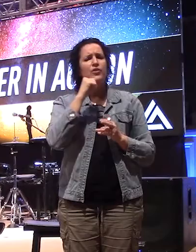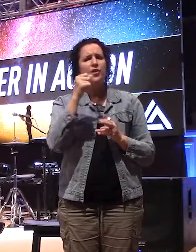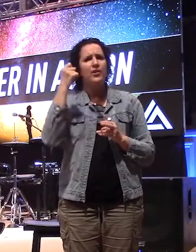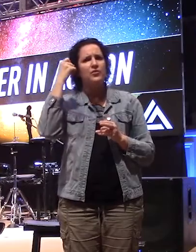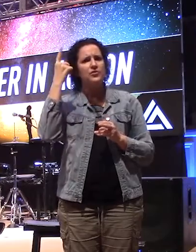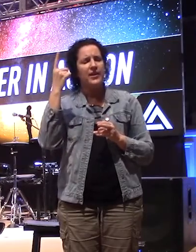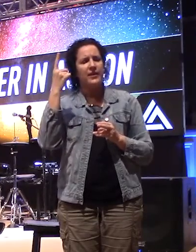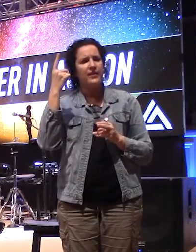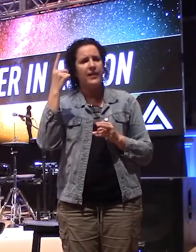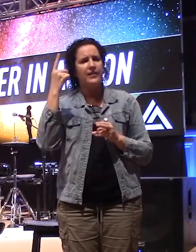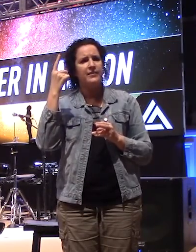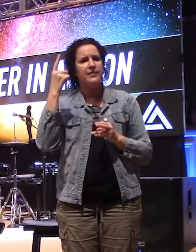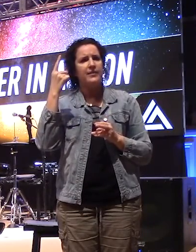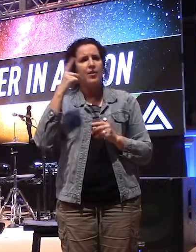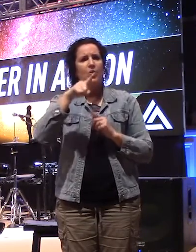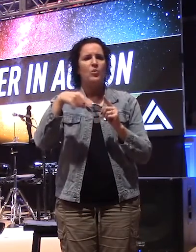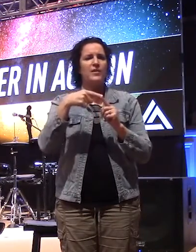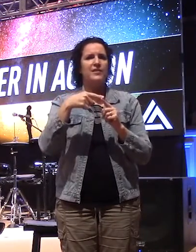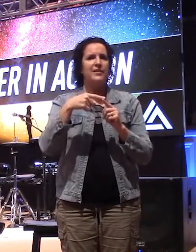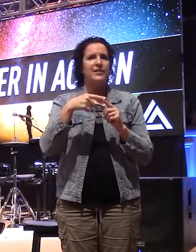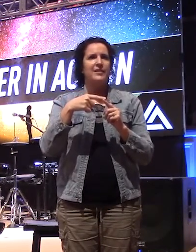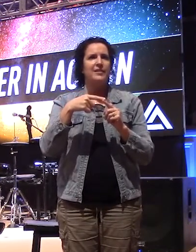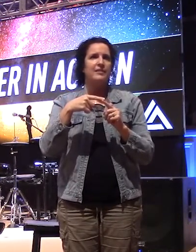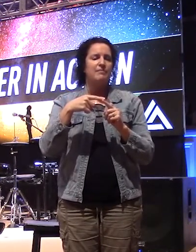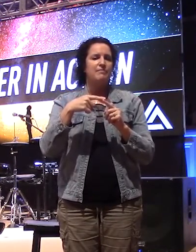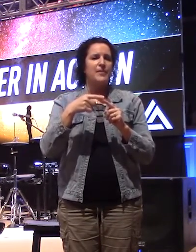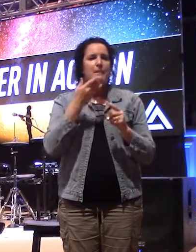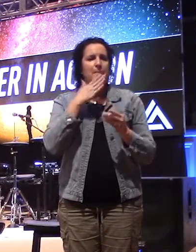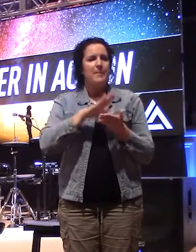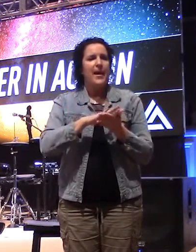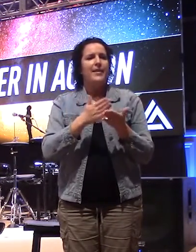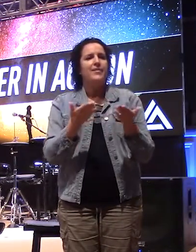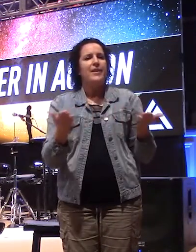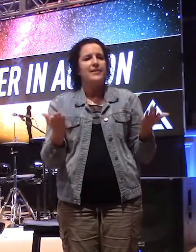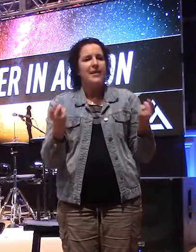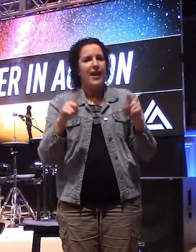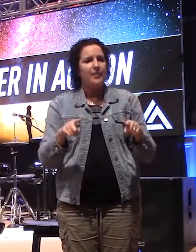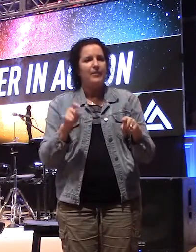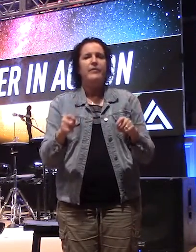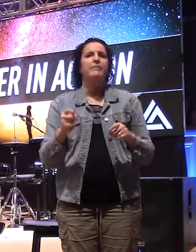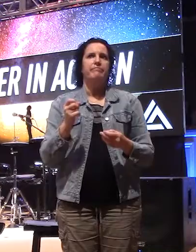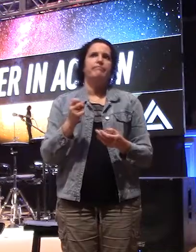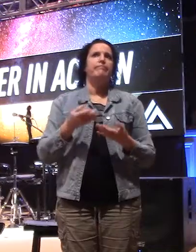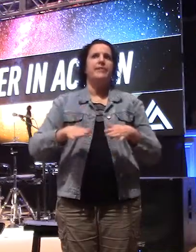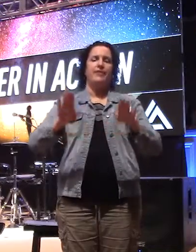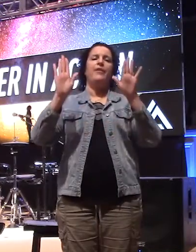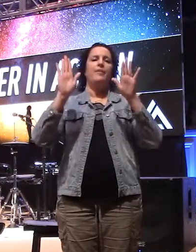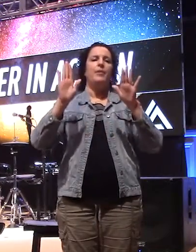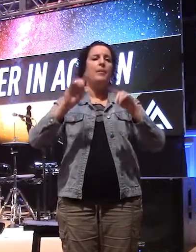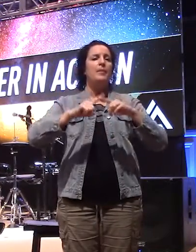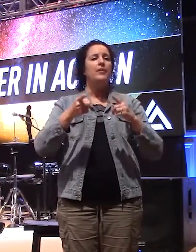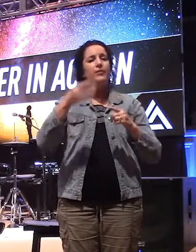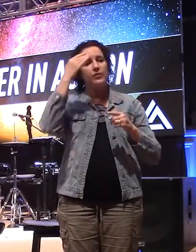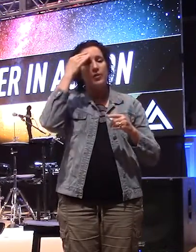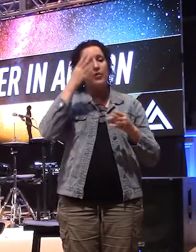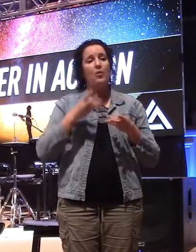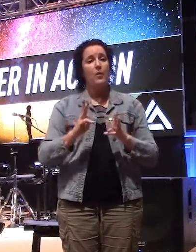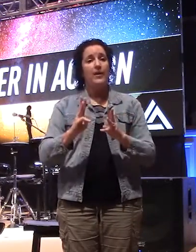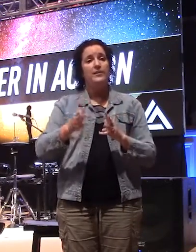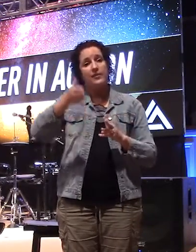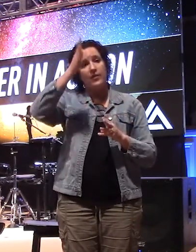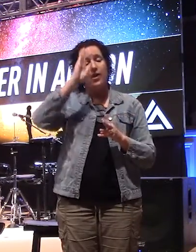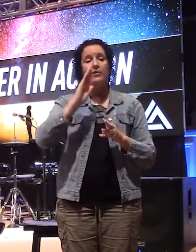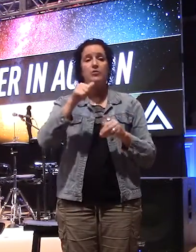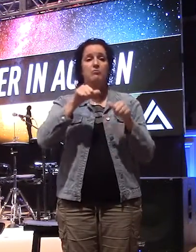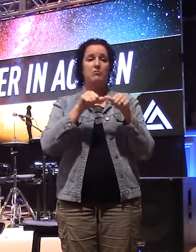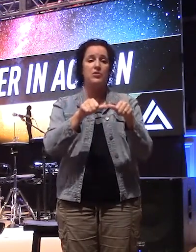when things go silent momentarily, you throw in the towel. But if you know the ways of God, you keep on going. Here's one more.